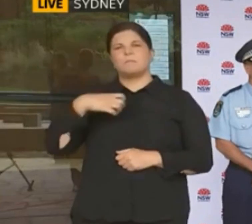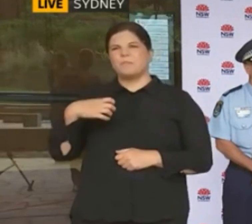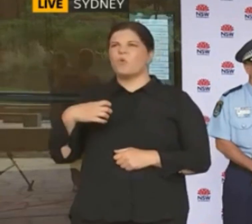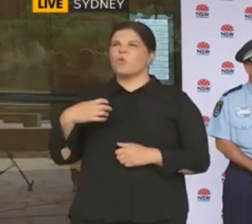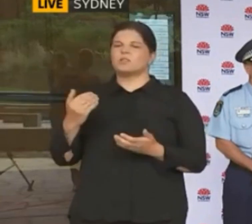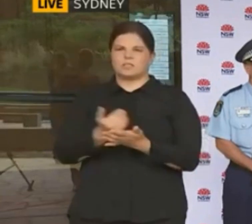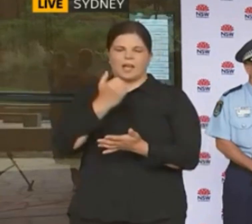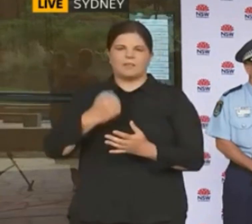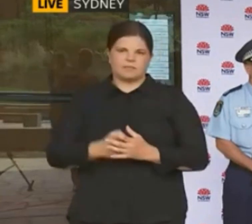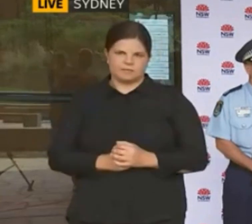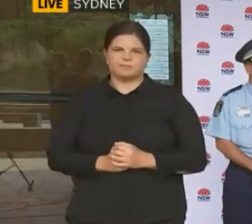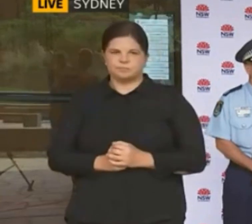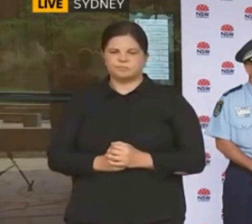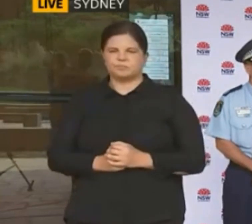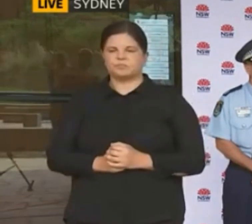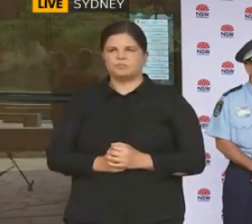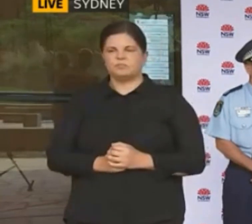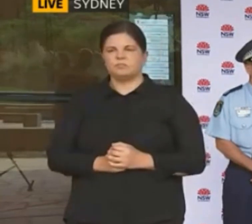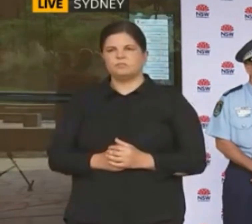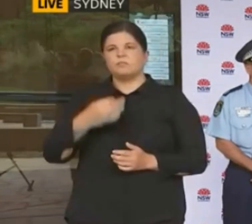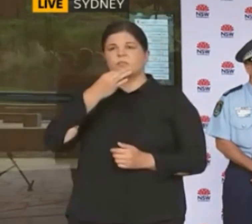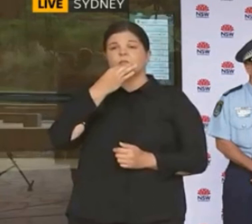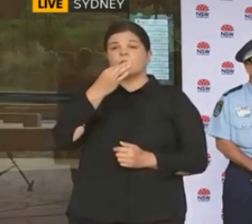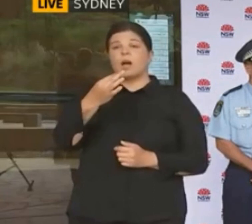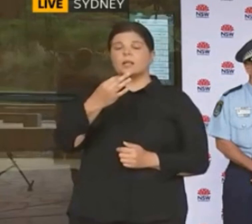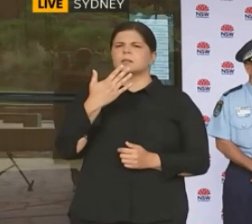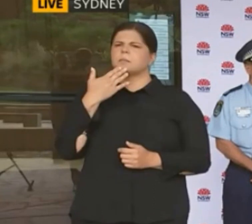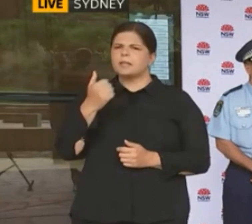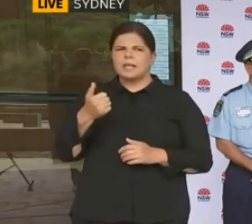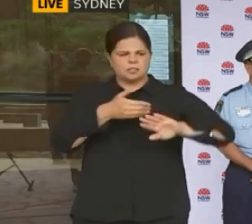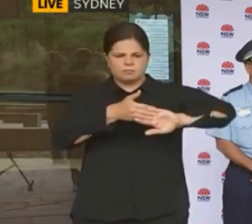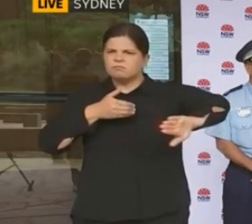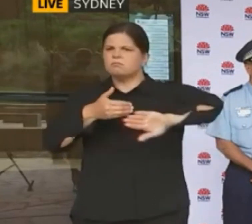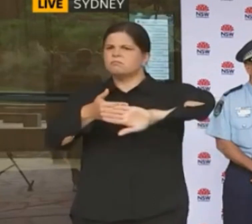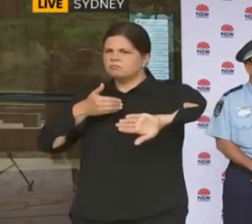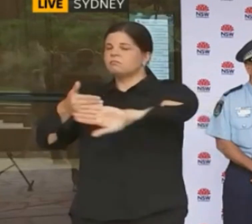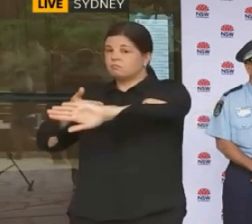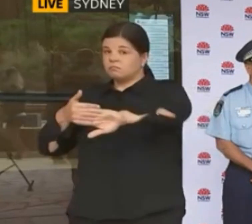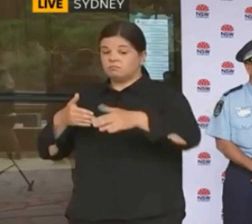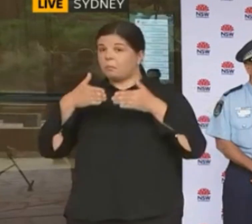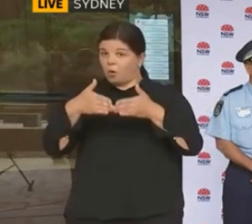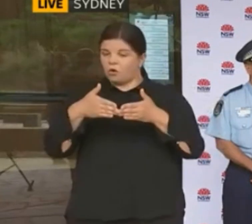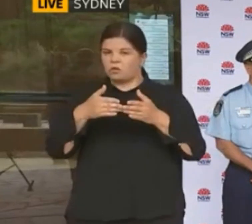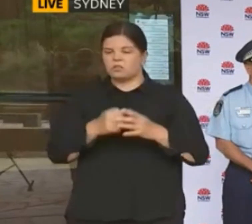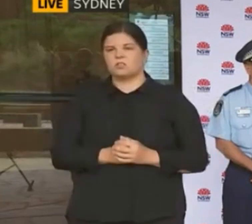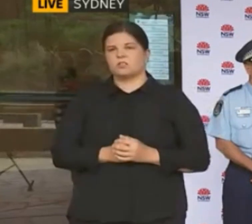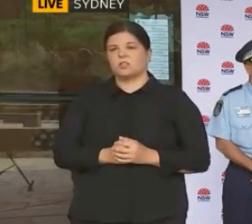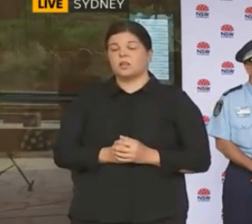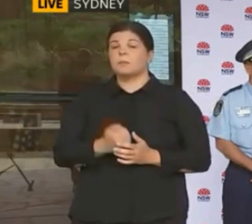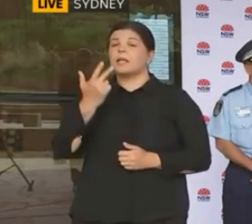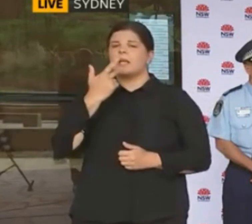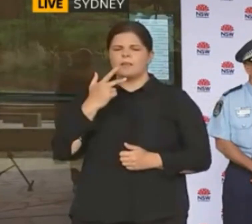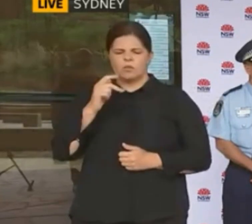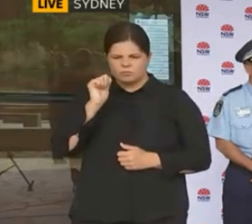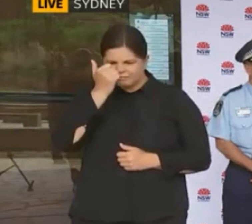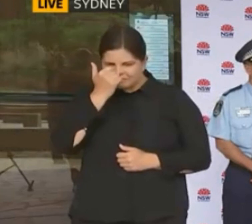Year's Eve. So please, that's safe. We are asking you to use space yourself. The other key controls is don't go out if you've got